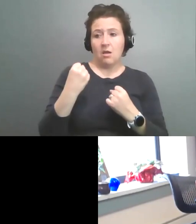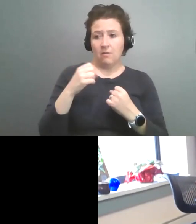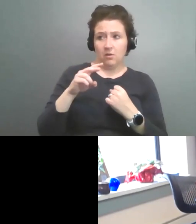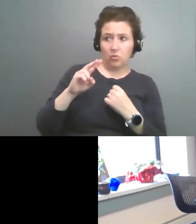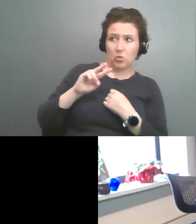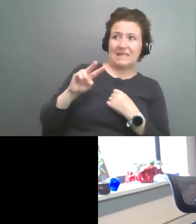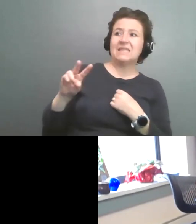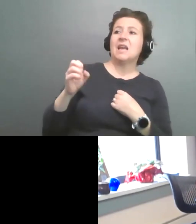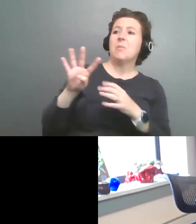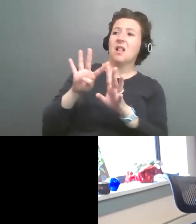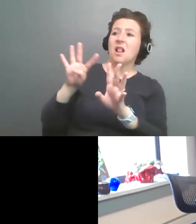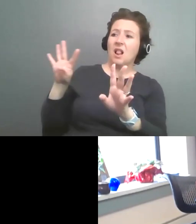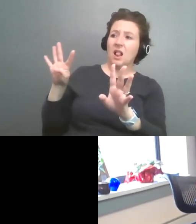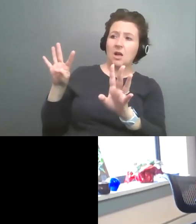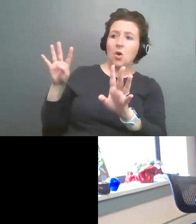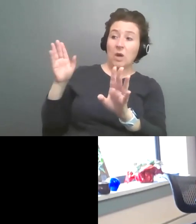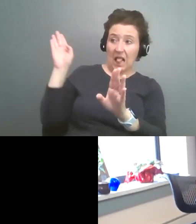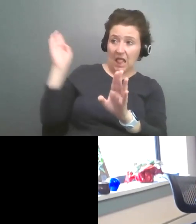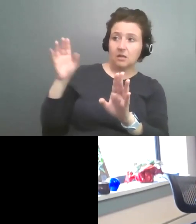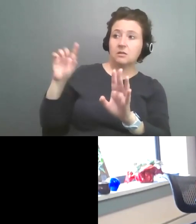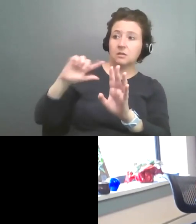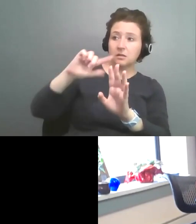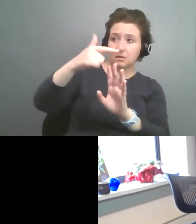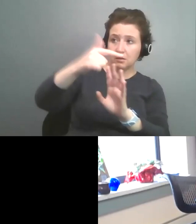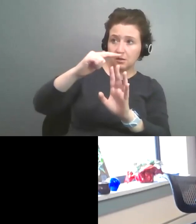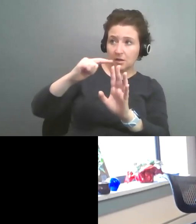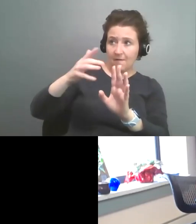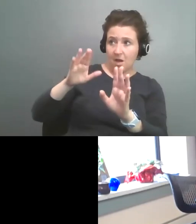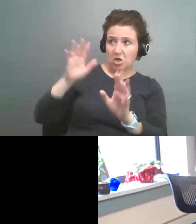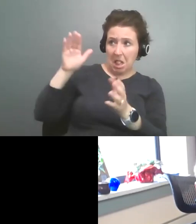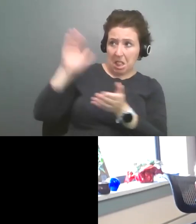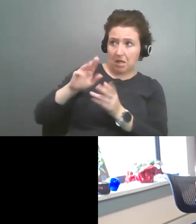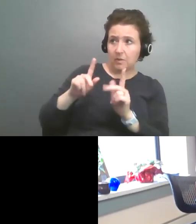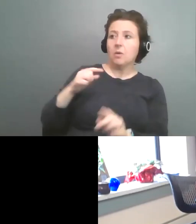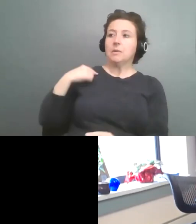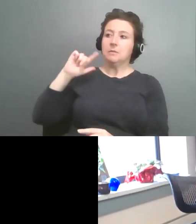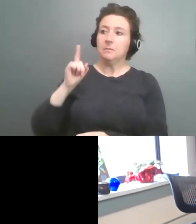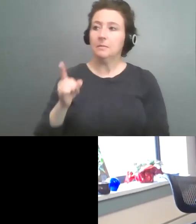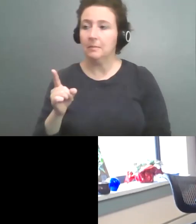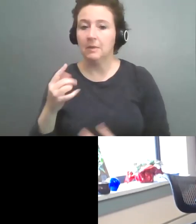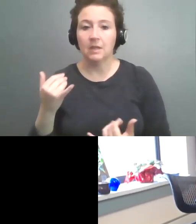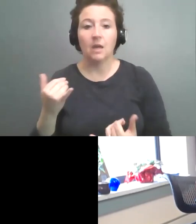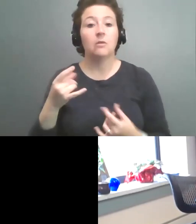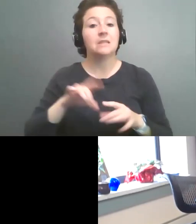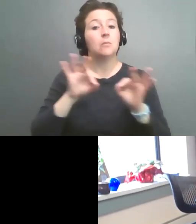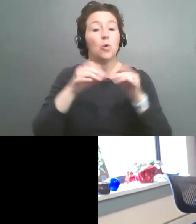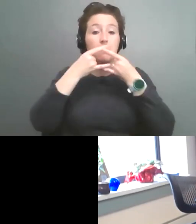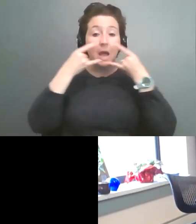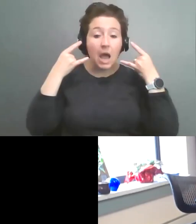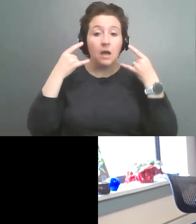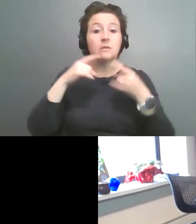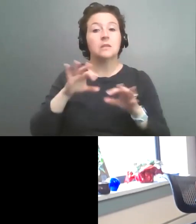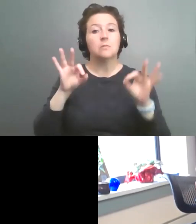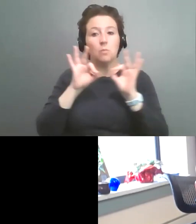car and join it when it's shorter. Make sure that you wear a mask when you're in line, when you're talking to